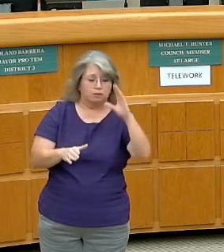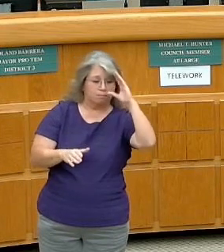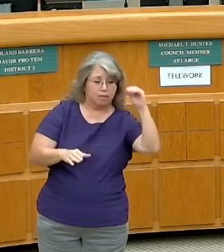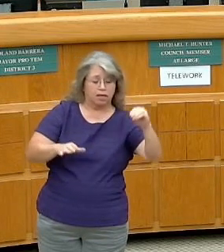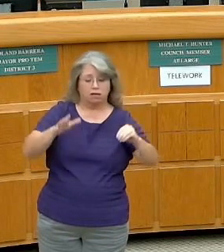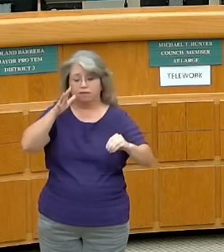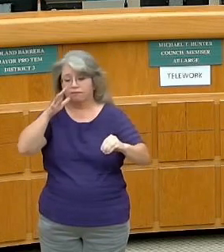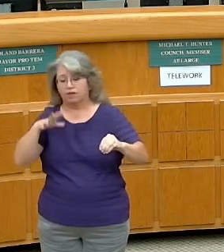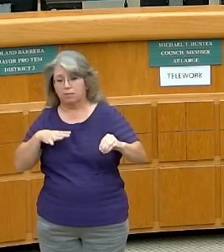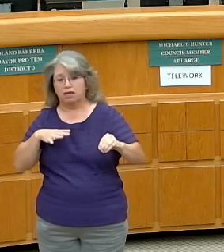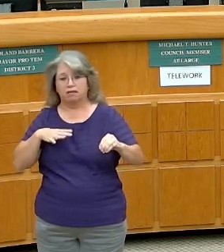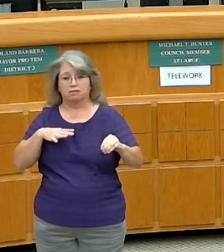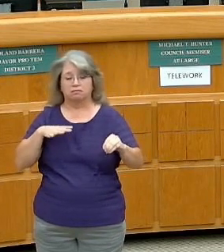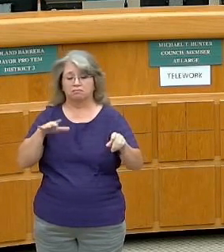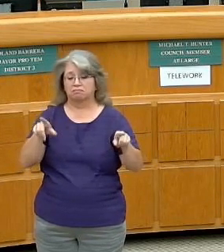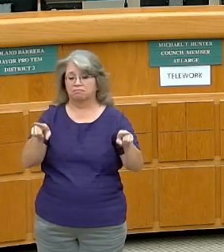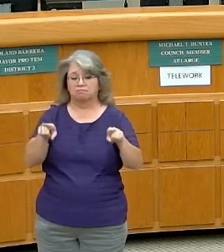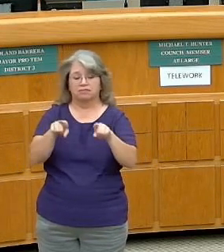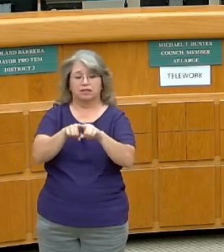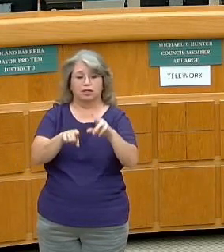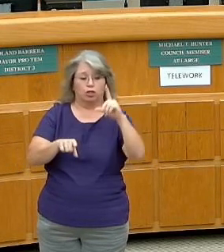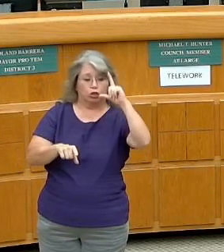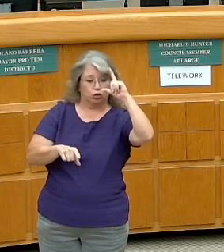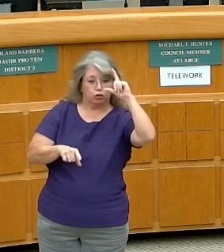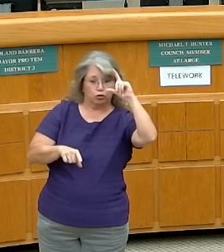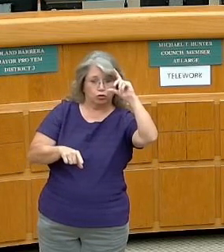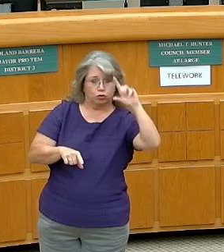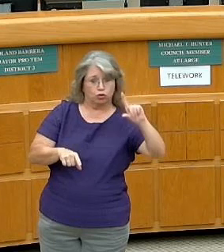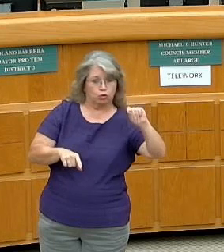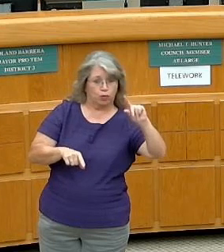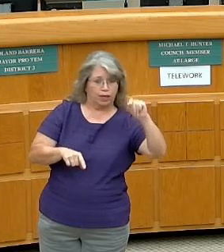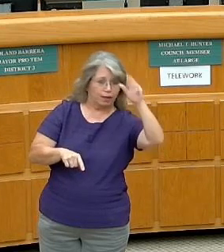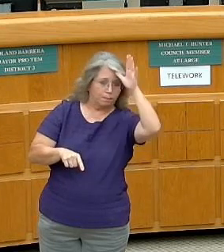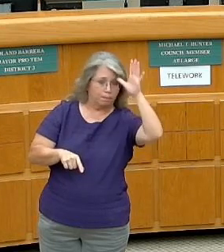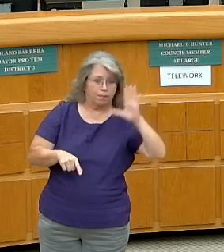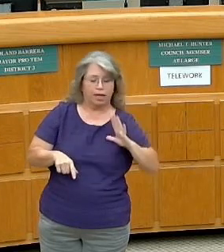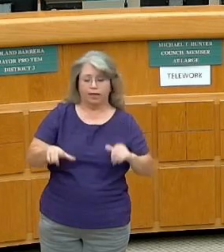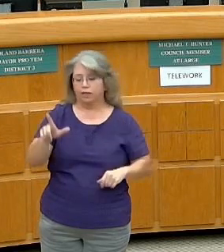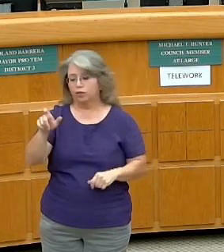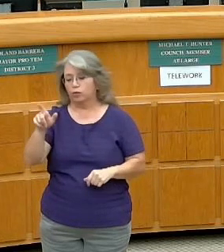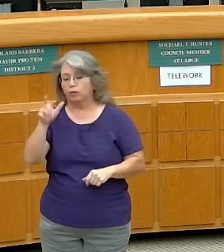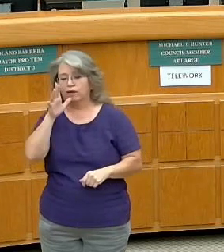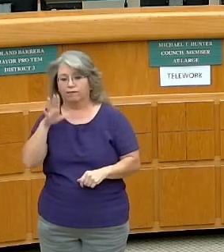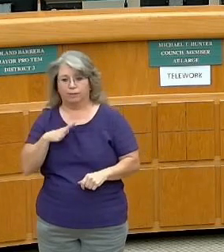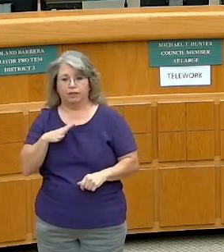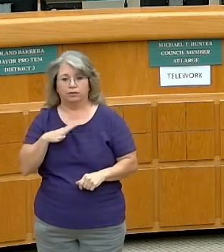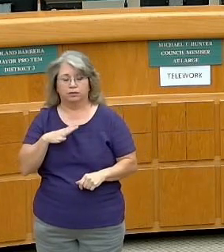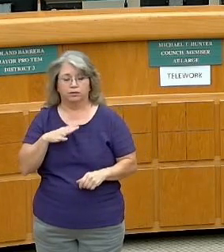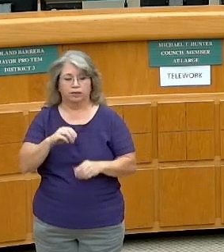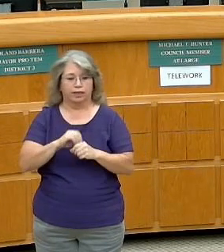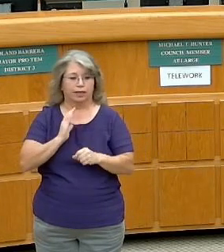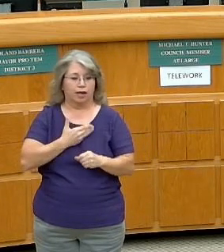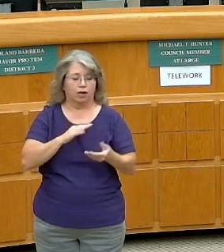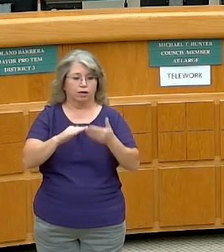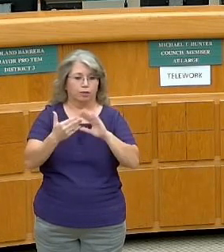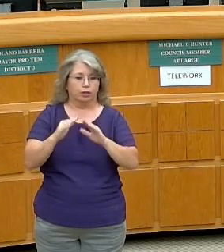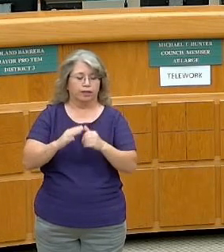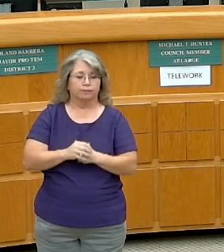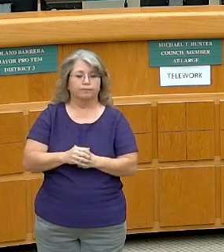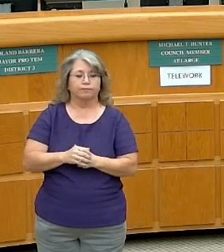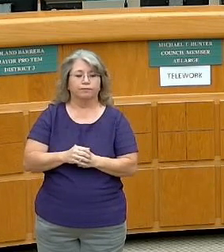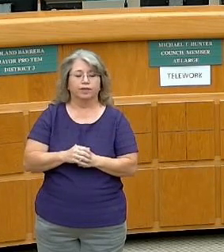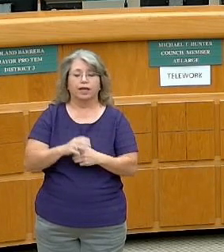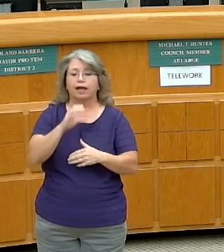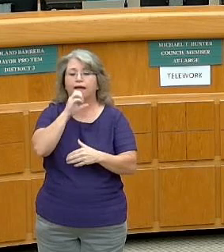There's 20 male persons that have it, 21 females that have it in our community. And the age,